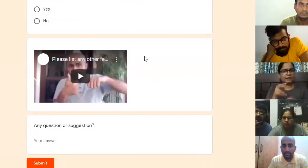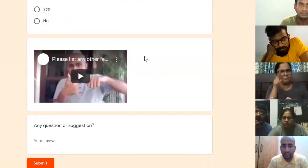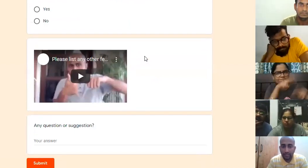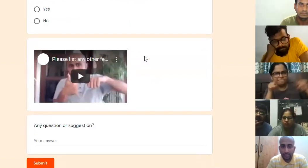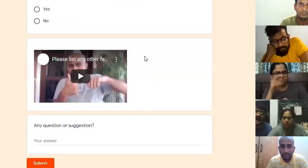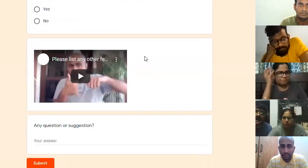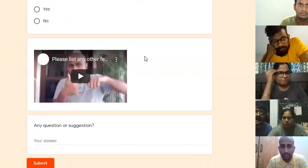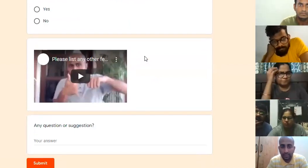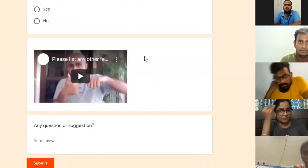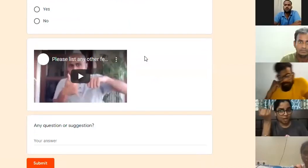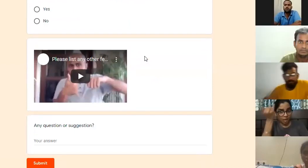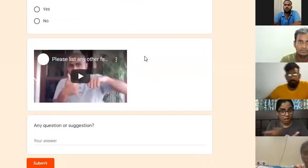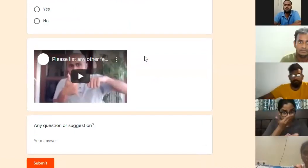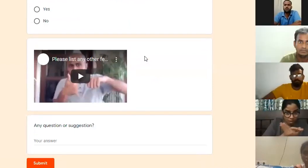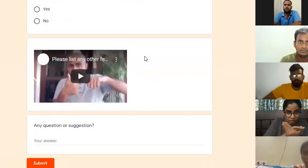And the last one,